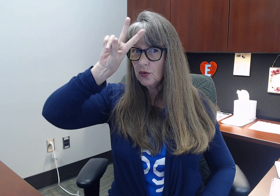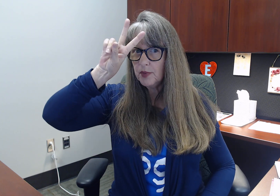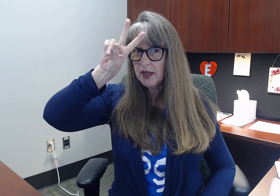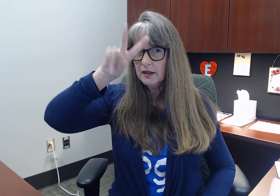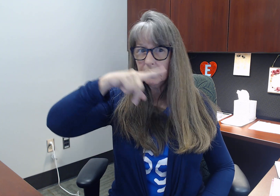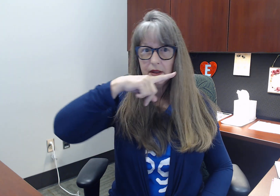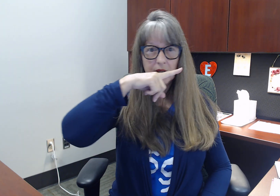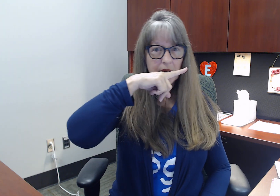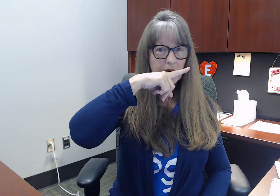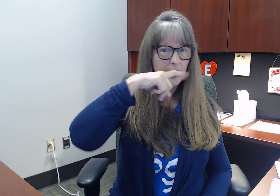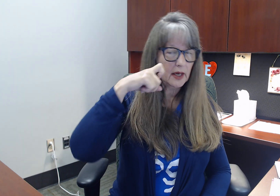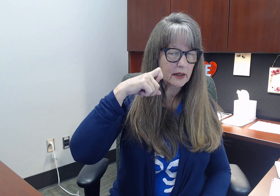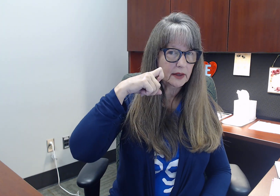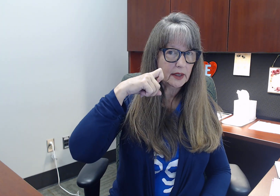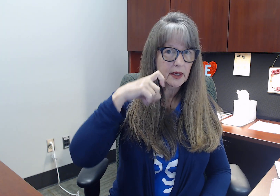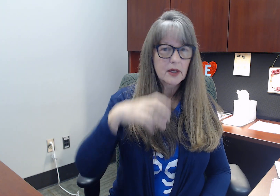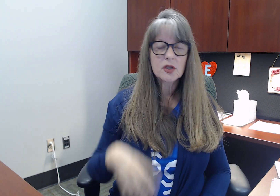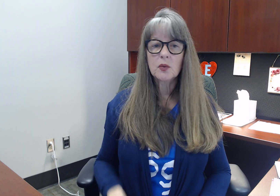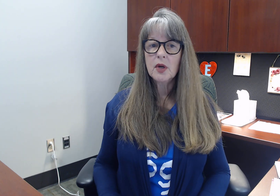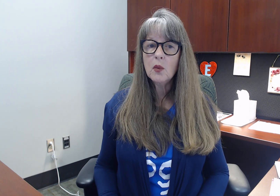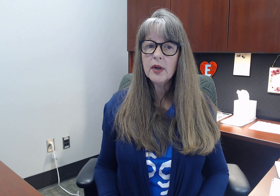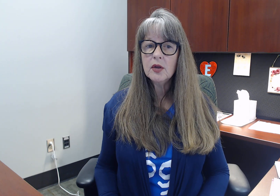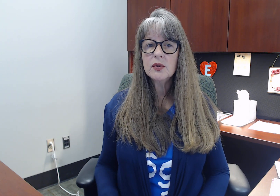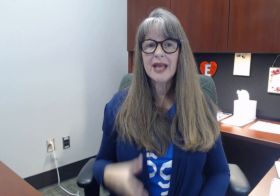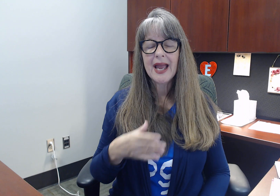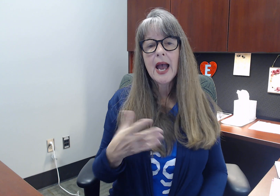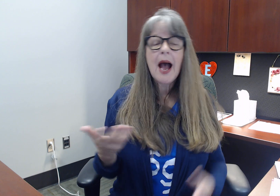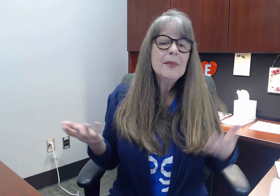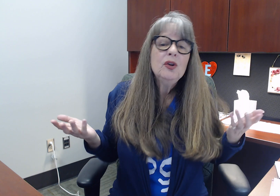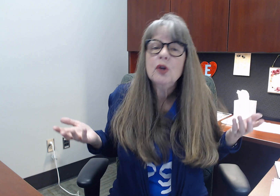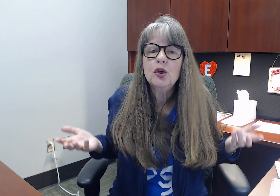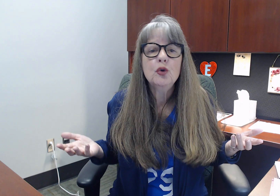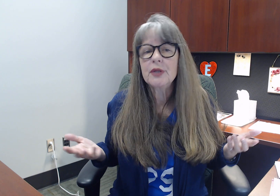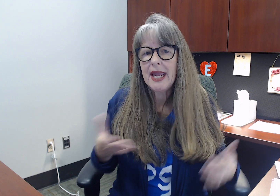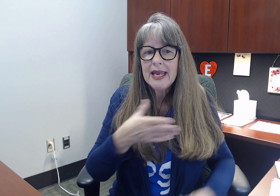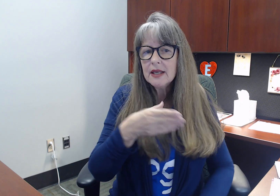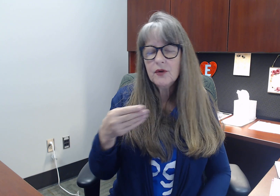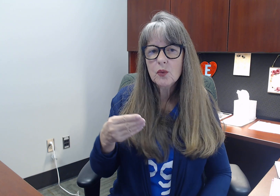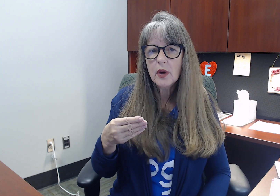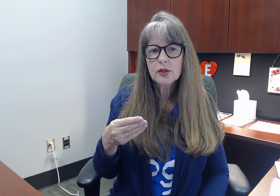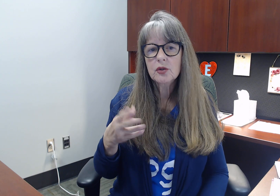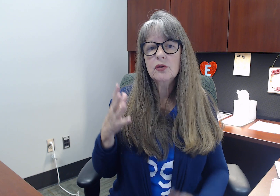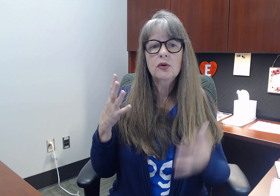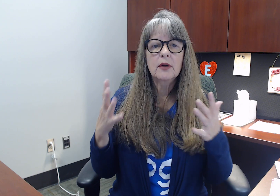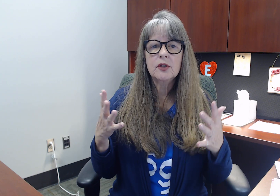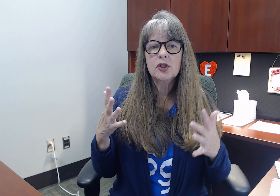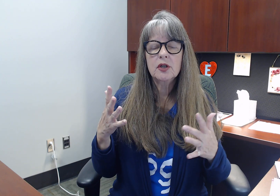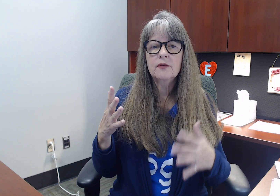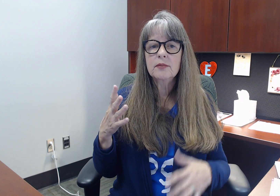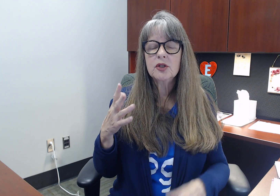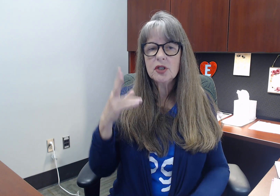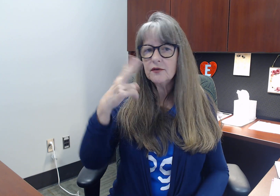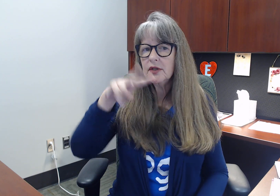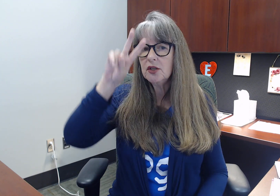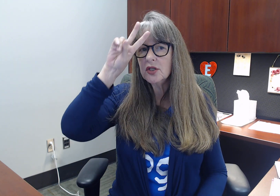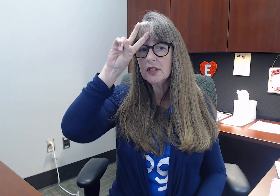Stupid and ugly. So we don't want to use, you could use and if you wanted to. You don't have to shift, but shifting just a